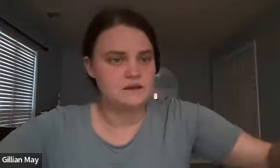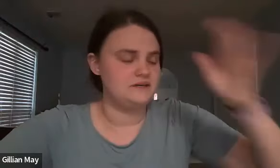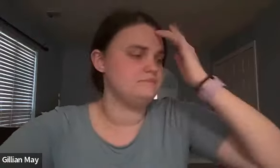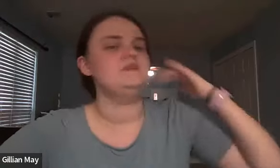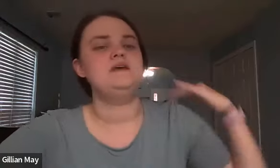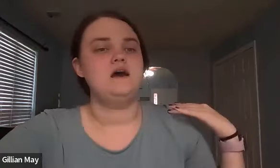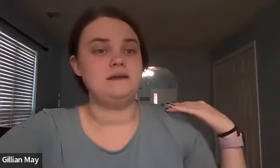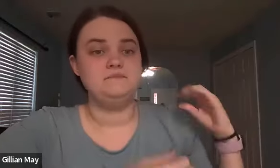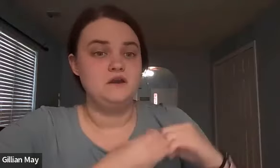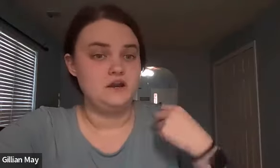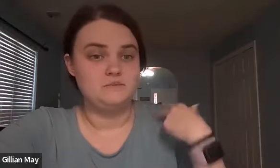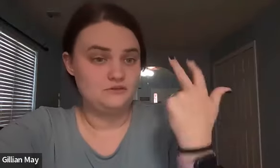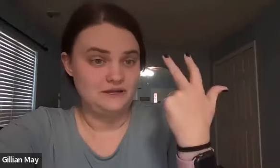swiping. All right. Our number 3.